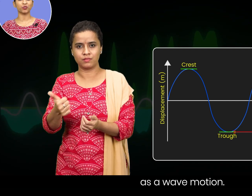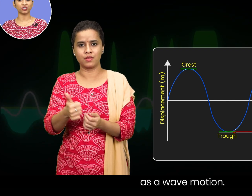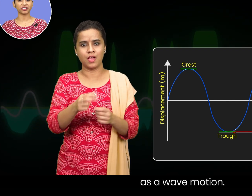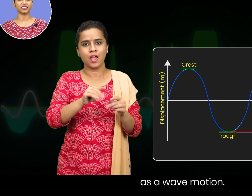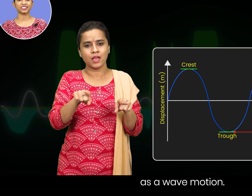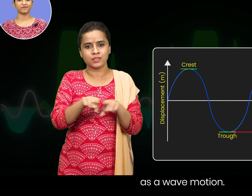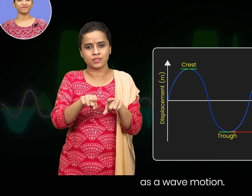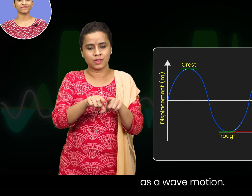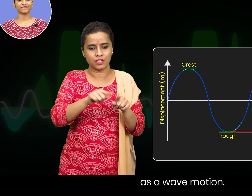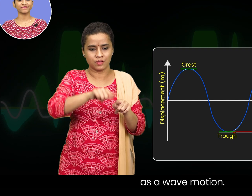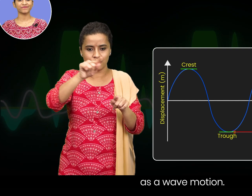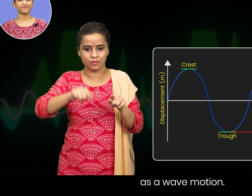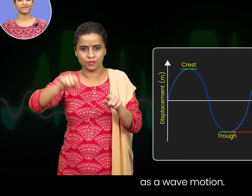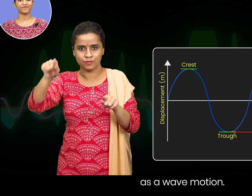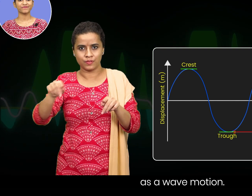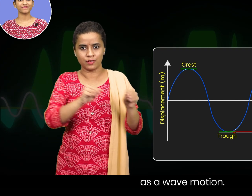wave motion.